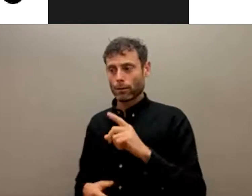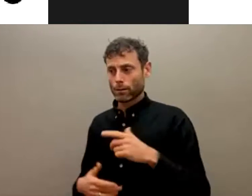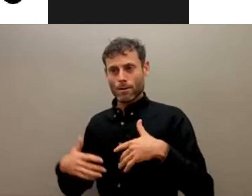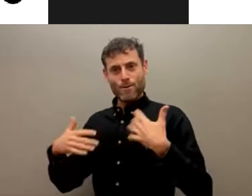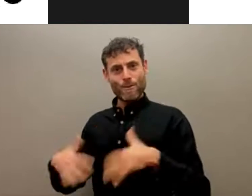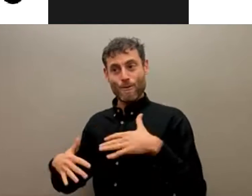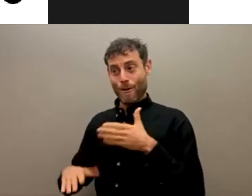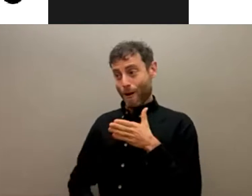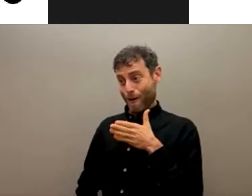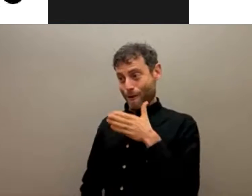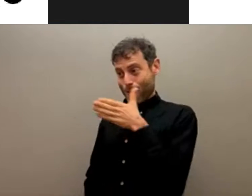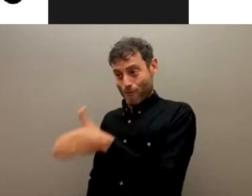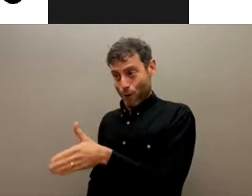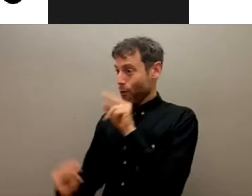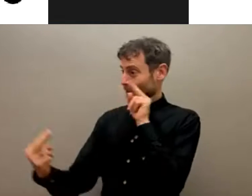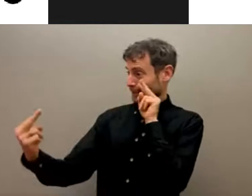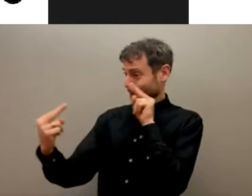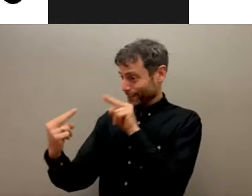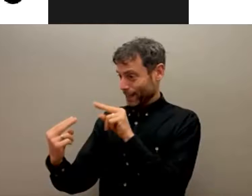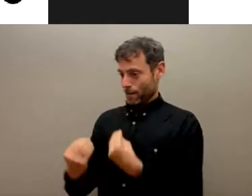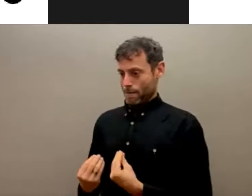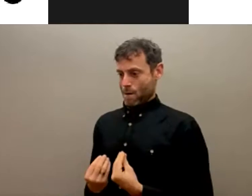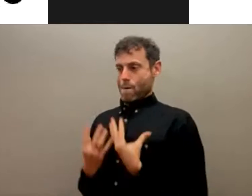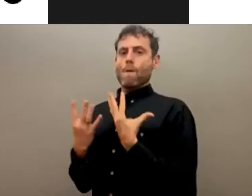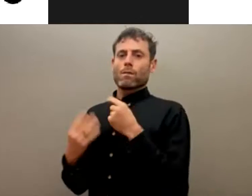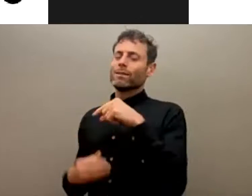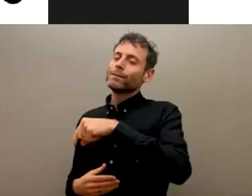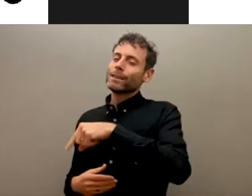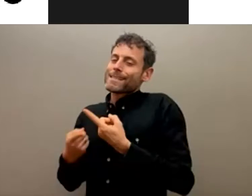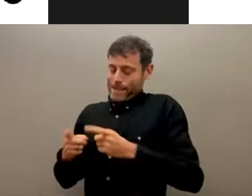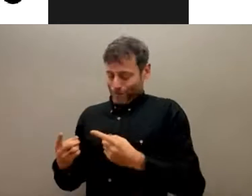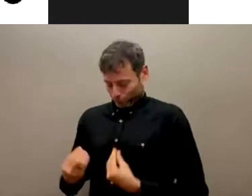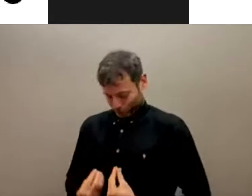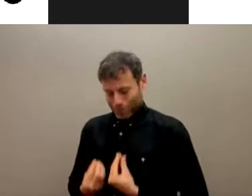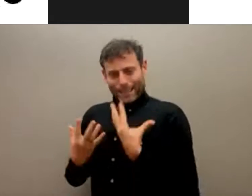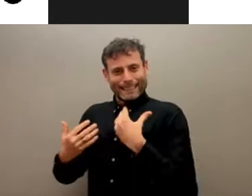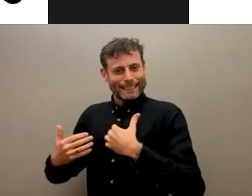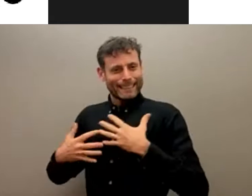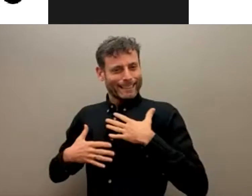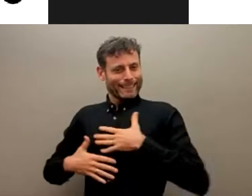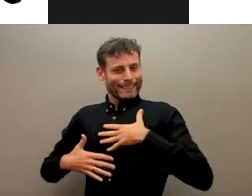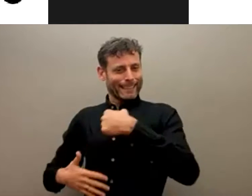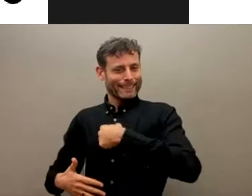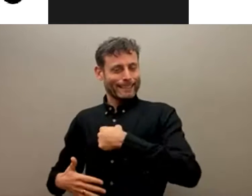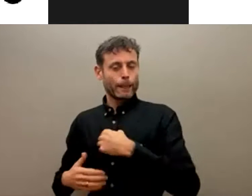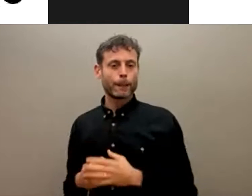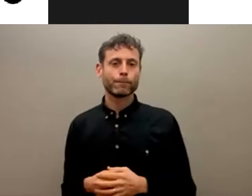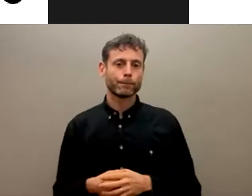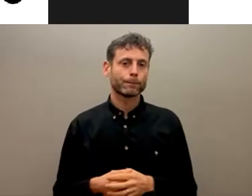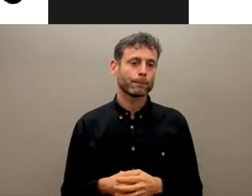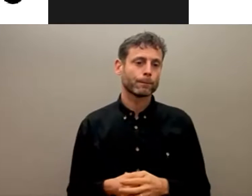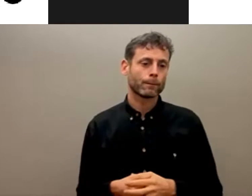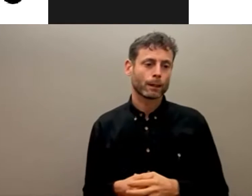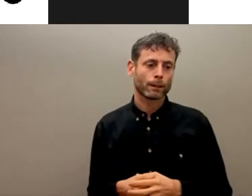So that's my opinion of it. Yeah, thanks, Ailey. Yeah, I think that